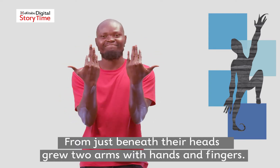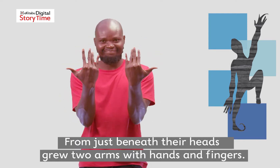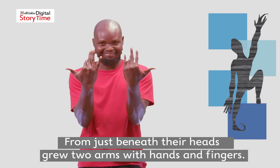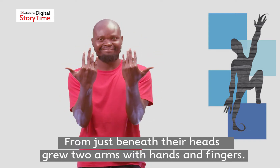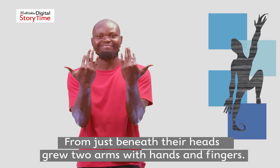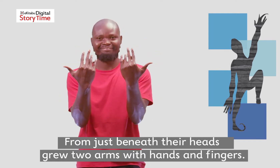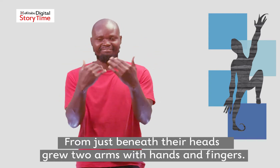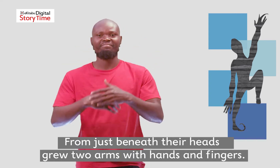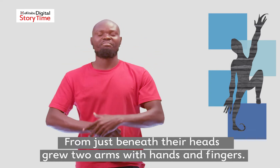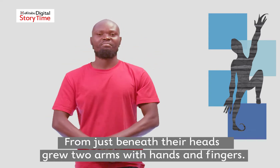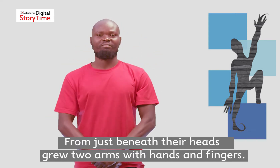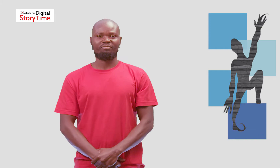fingers.